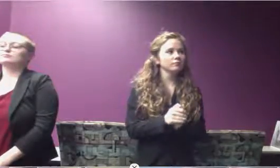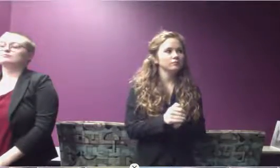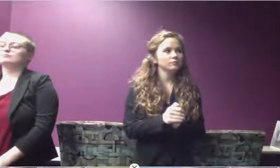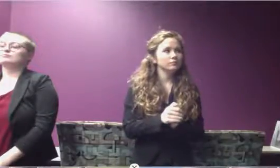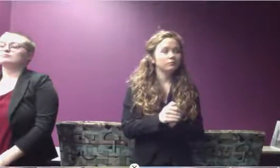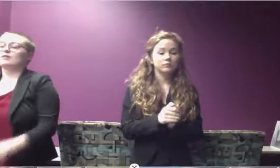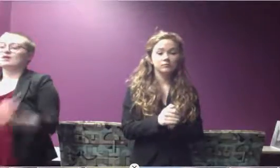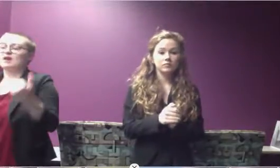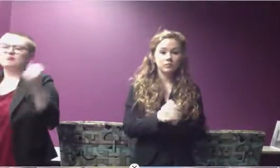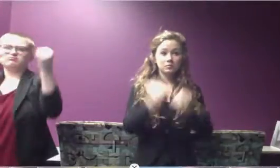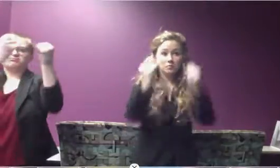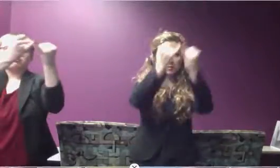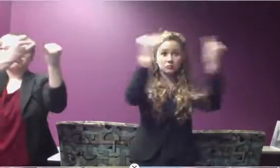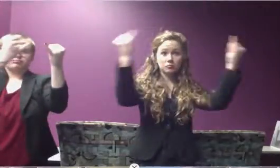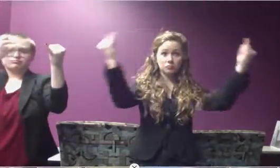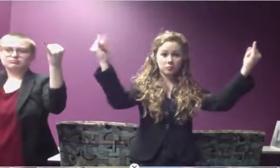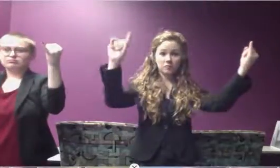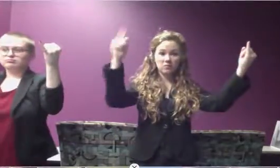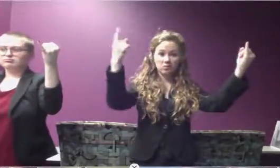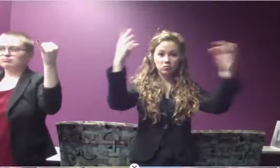And they're similar to fractions.